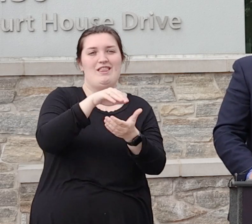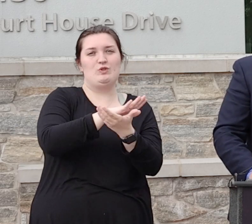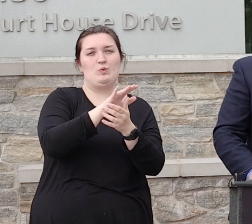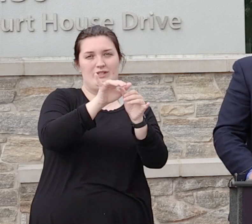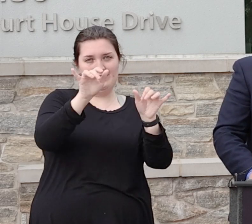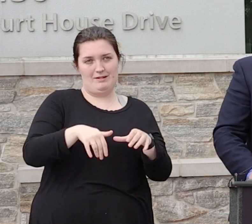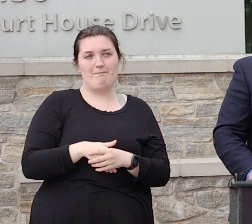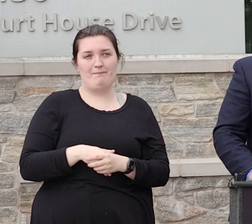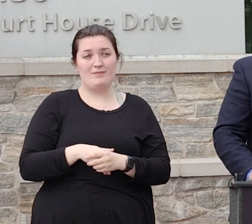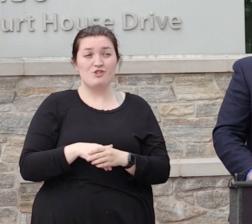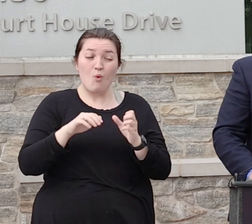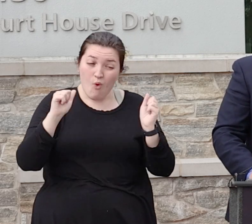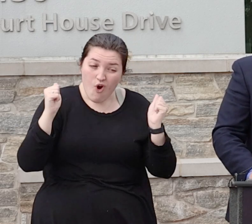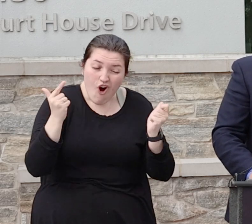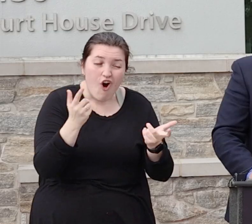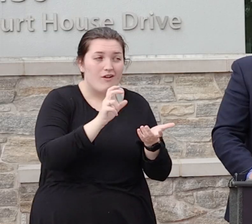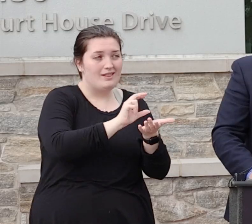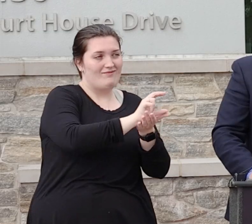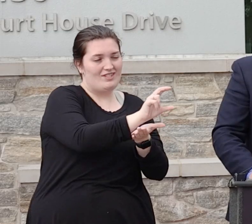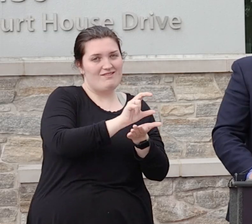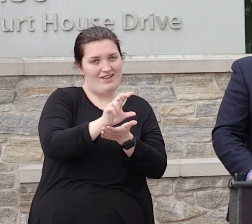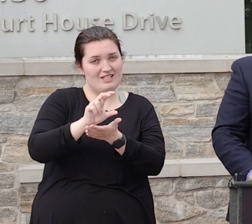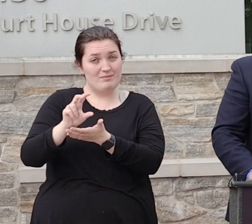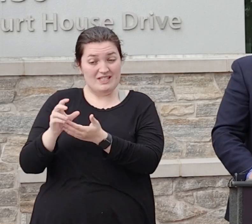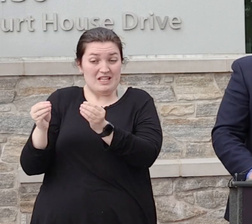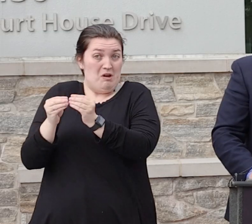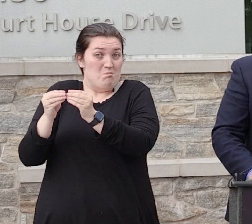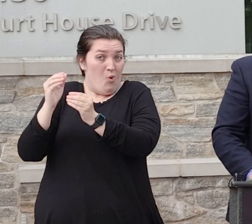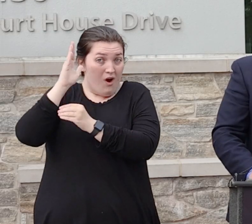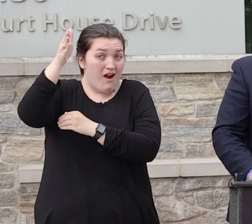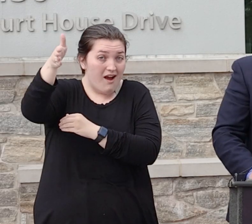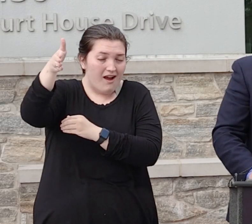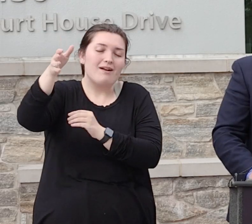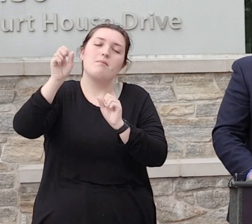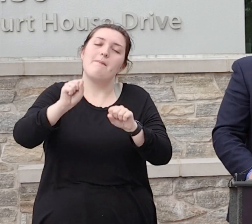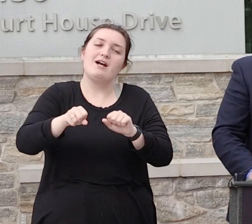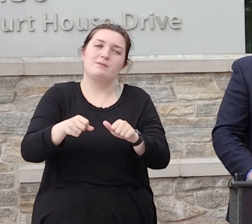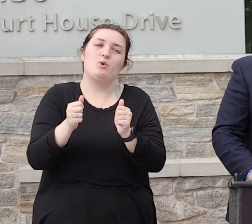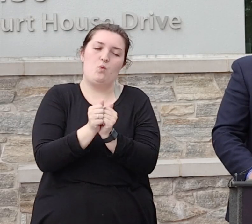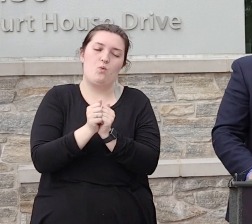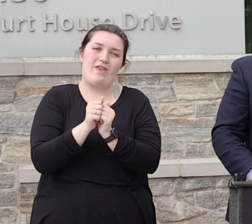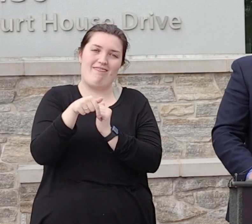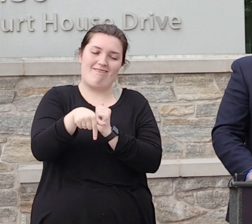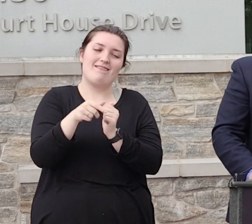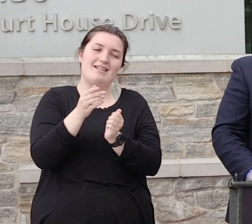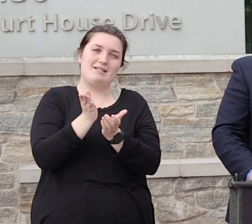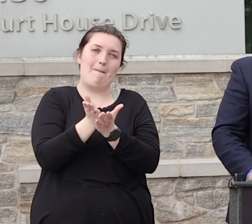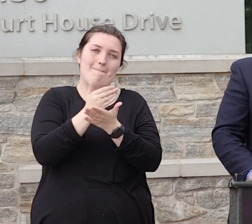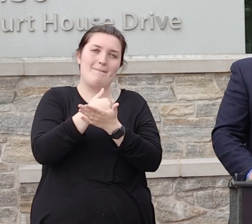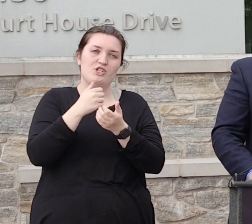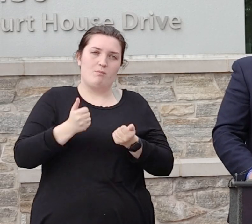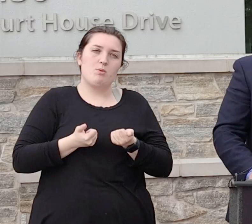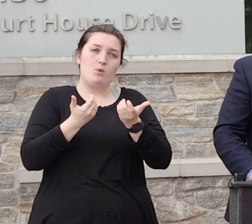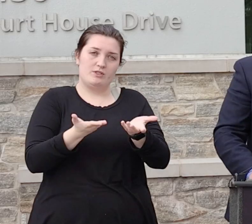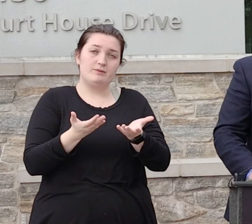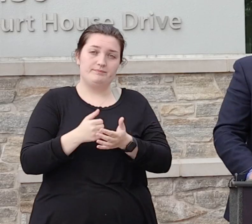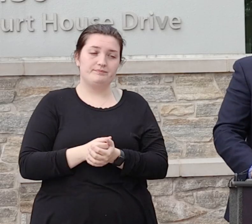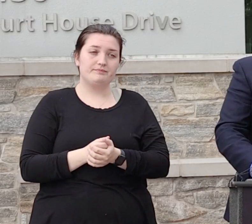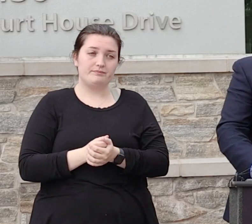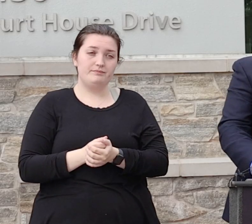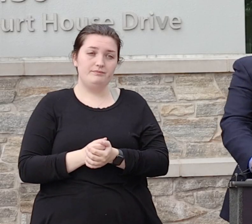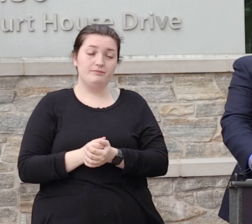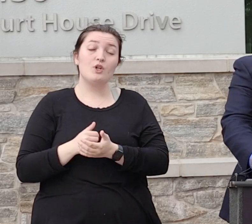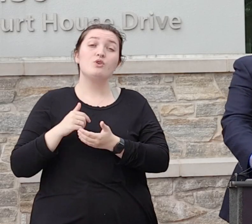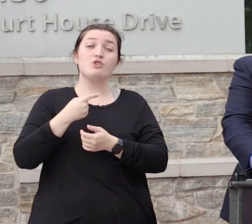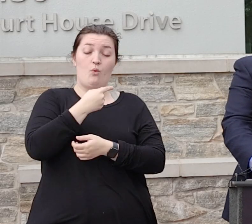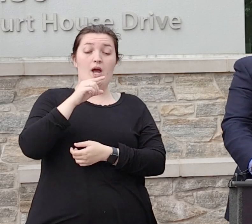critical investments, so many more, are now possible with this budget proposal. As a partner to the school system,